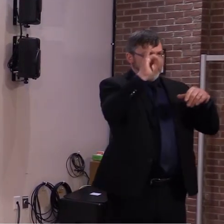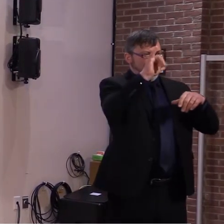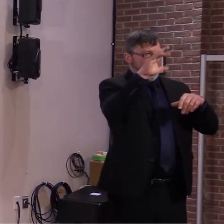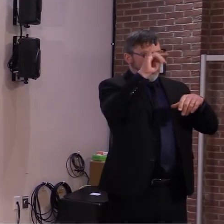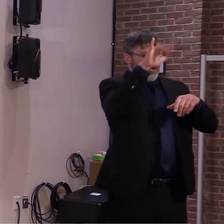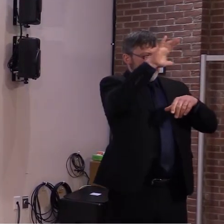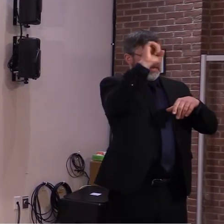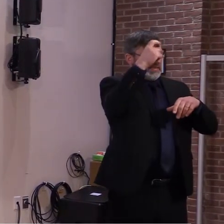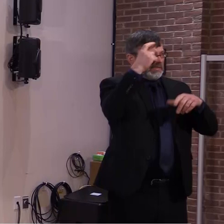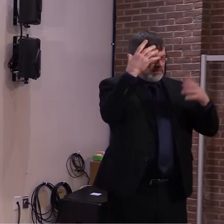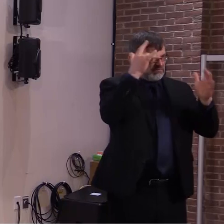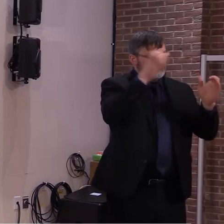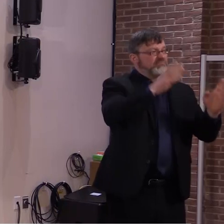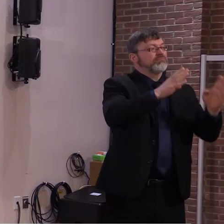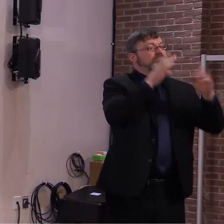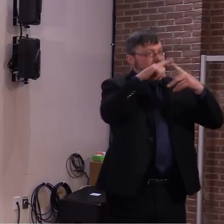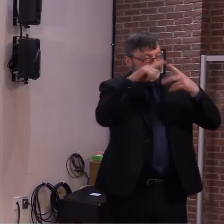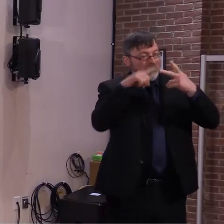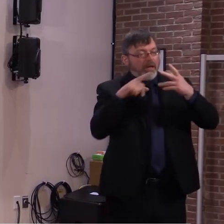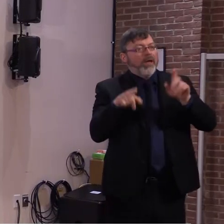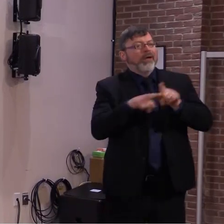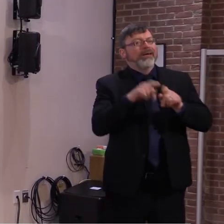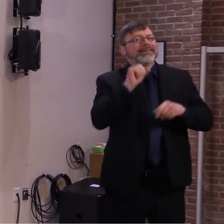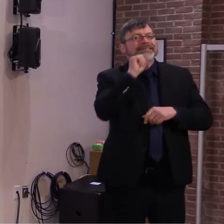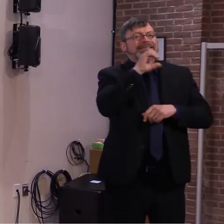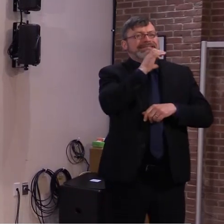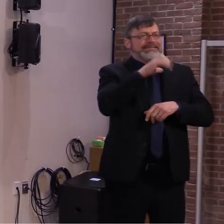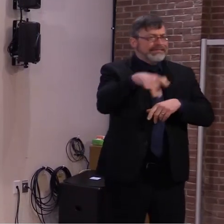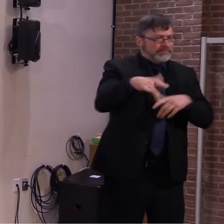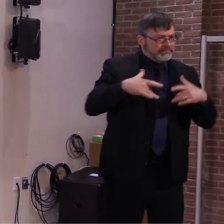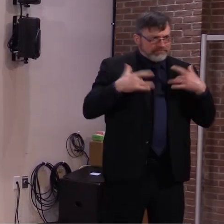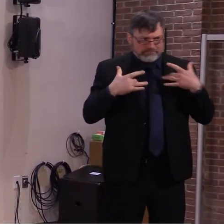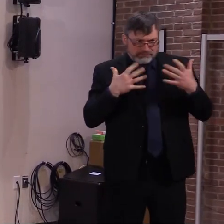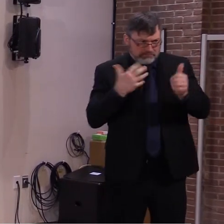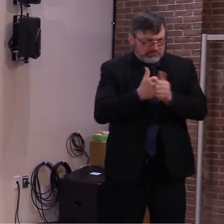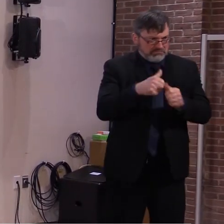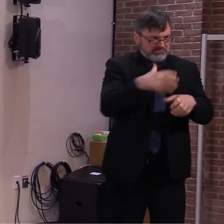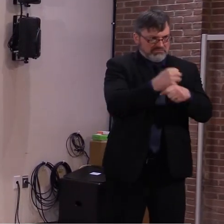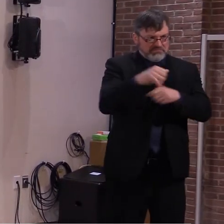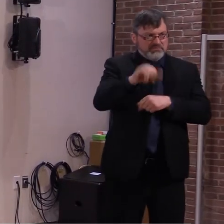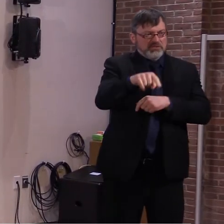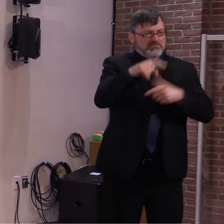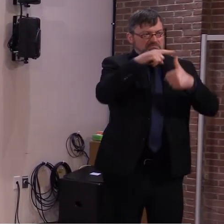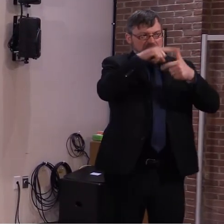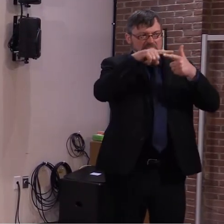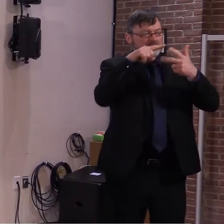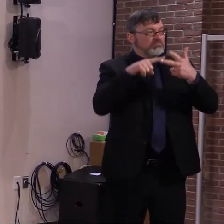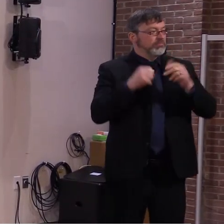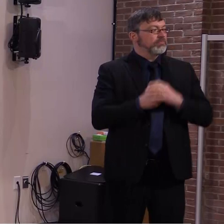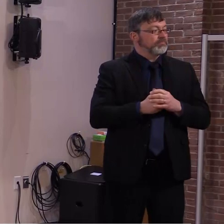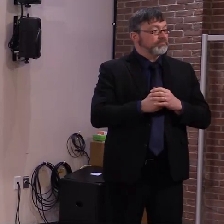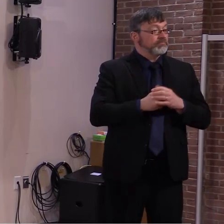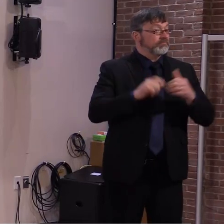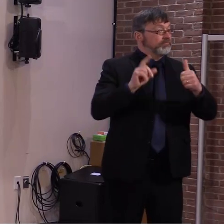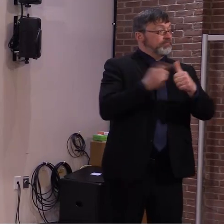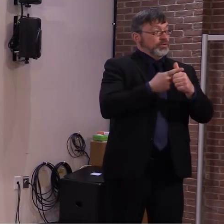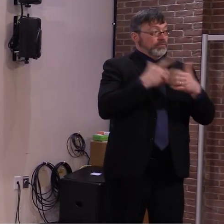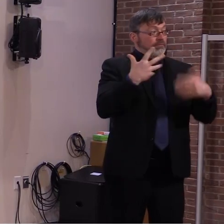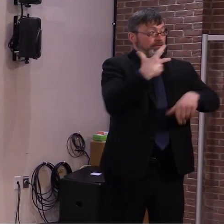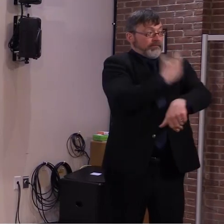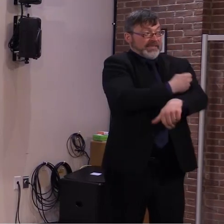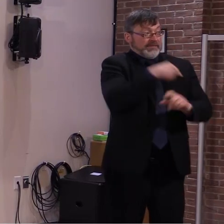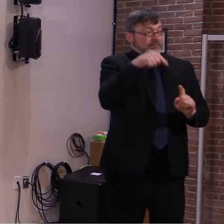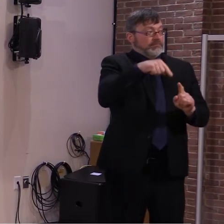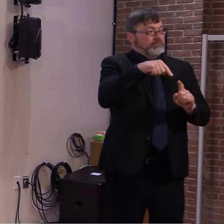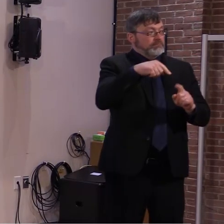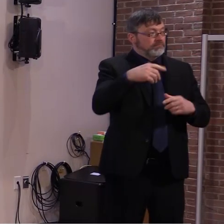adult day centers. As you know, we opened registration for Vermonters age 50 and older on Monday. As of this morning,